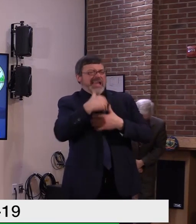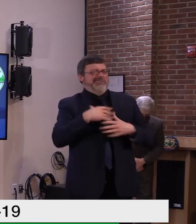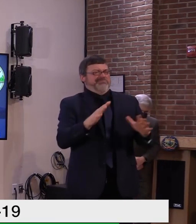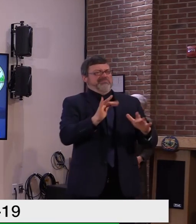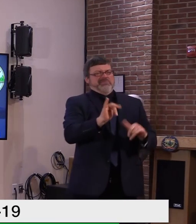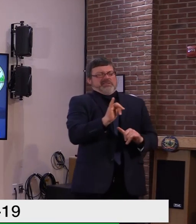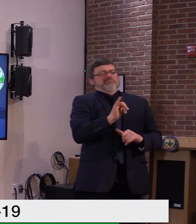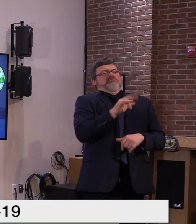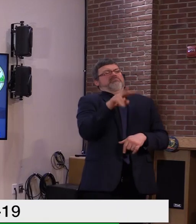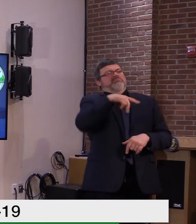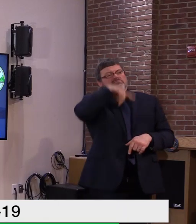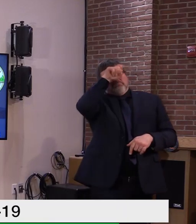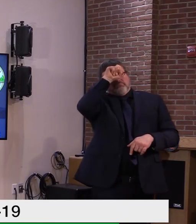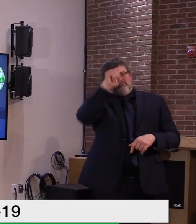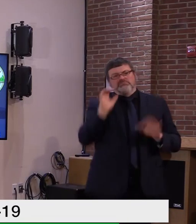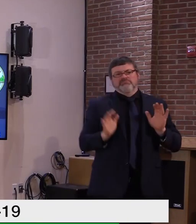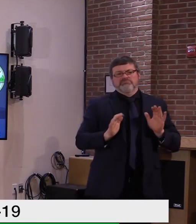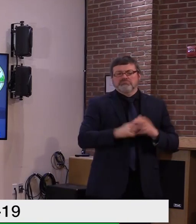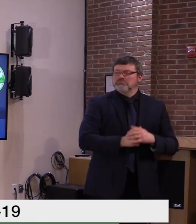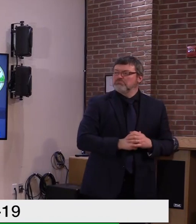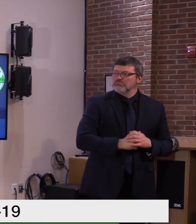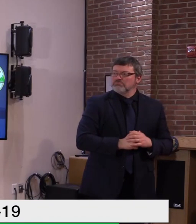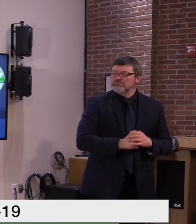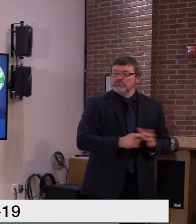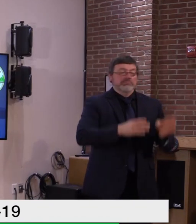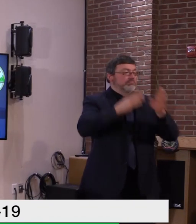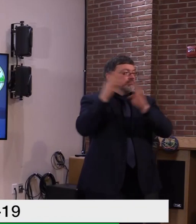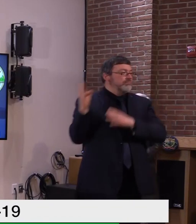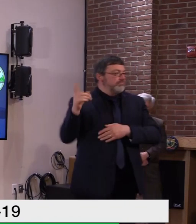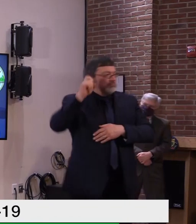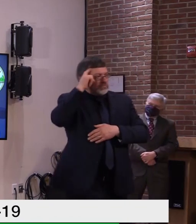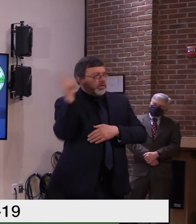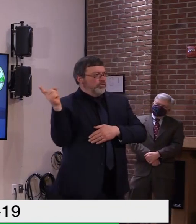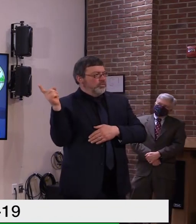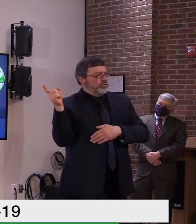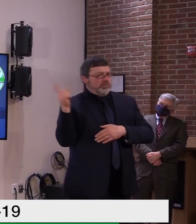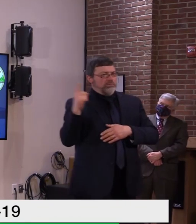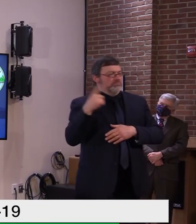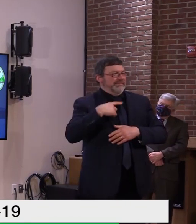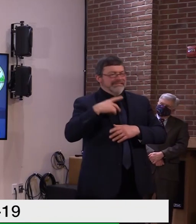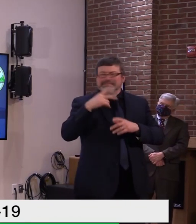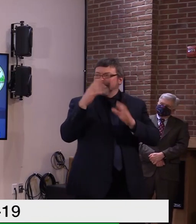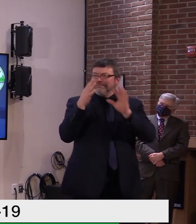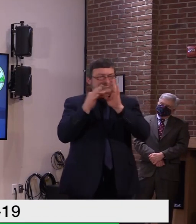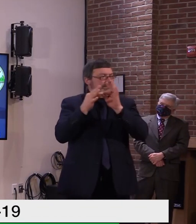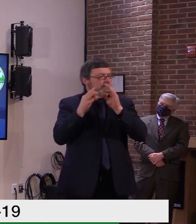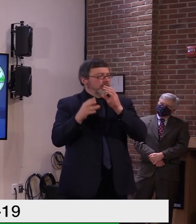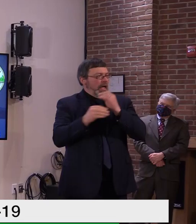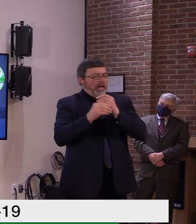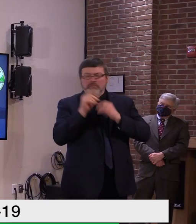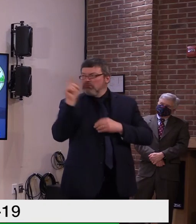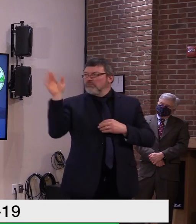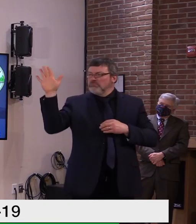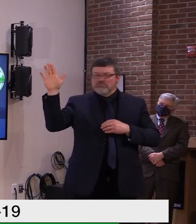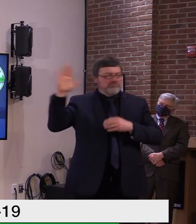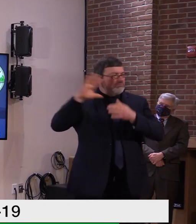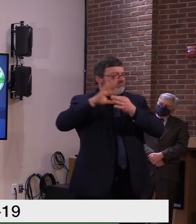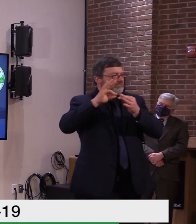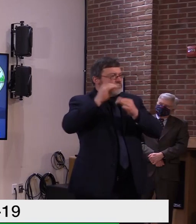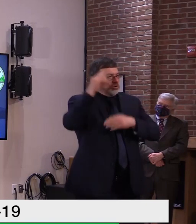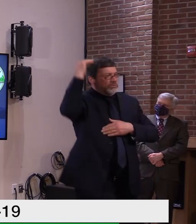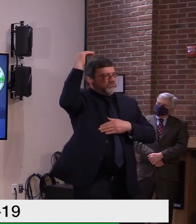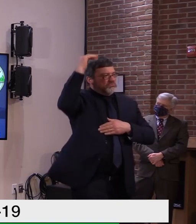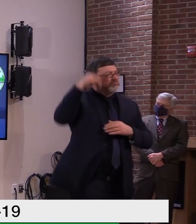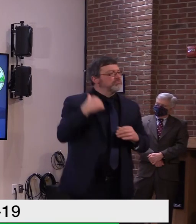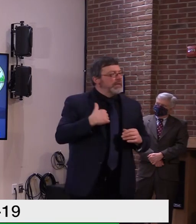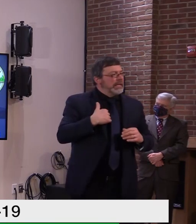you. If I could just add, if that is a request or for someone to come in for a flu